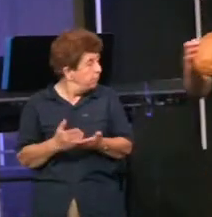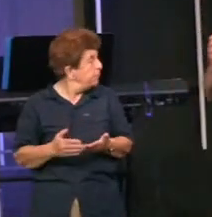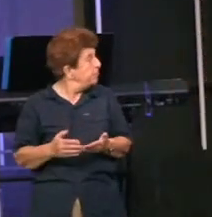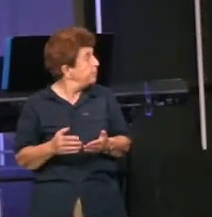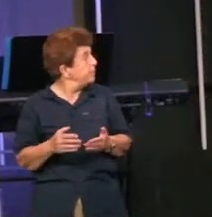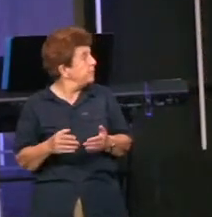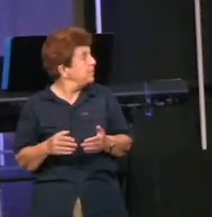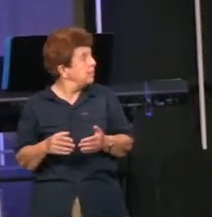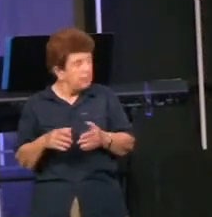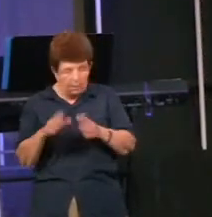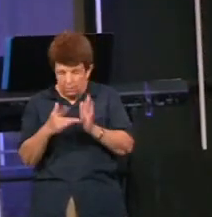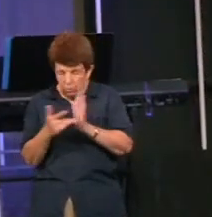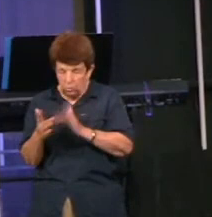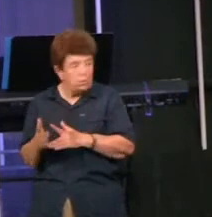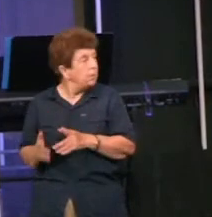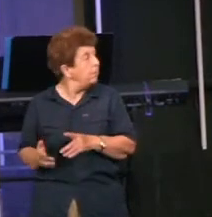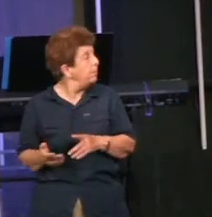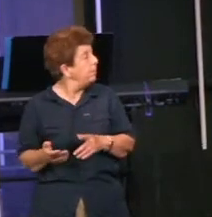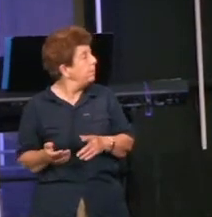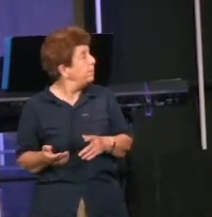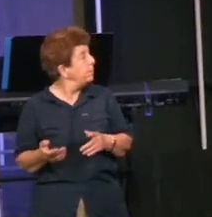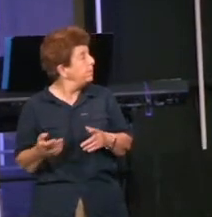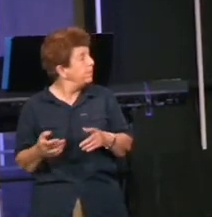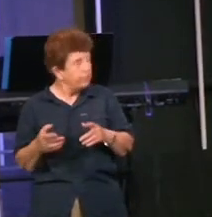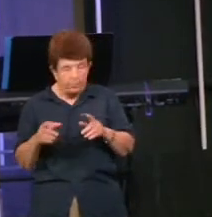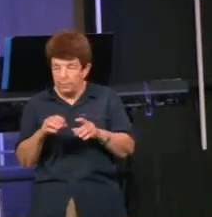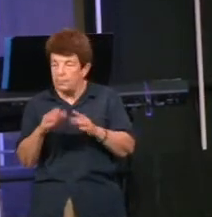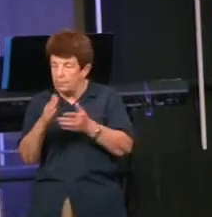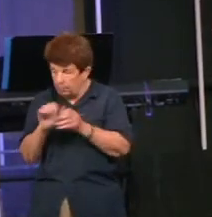he had given thanks for it, Jesus broke it.